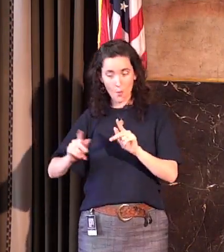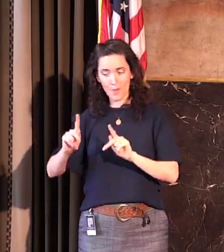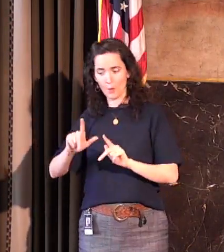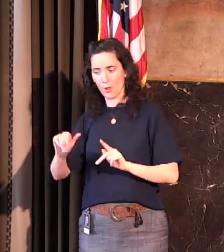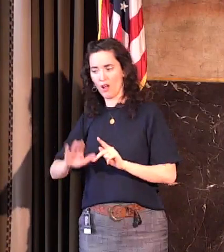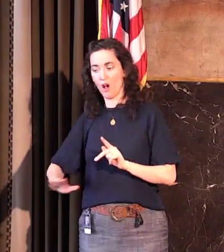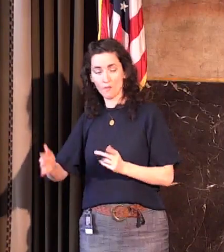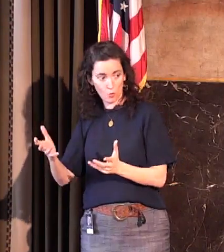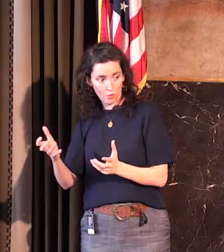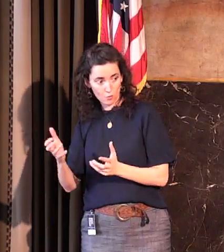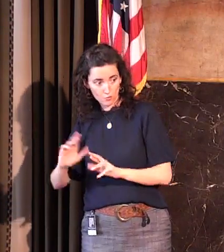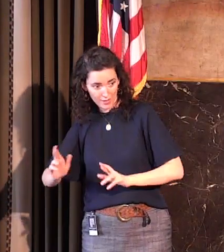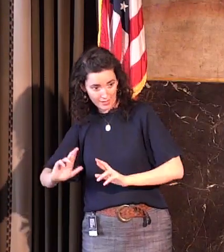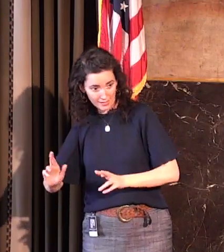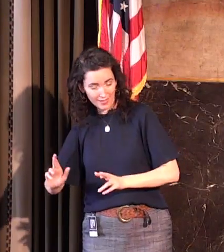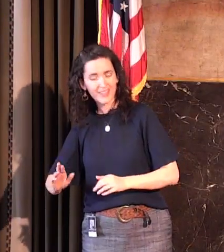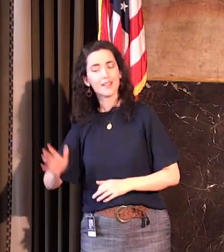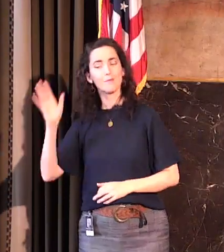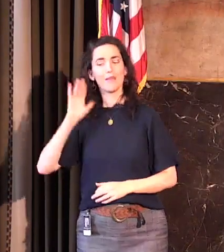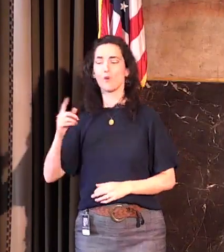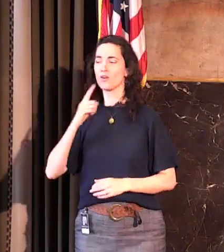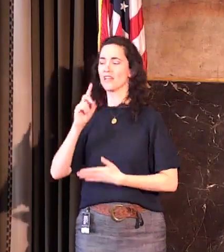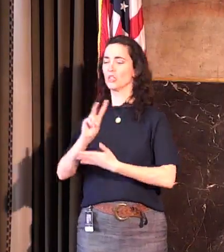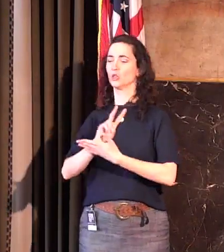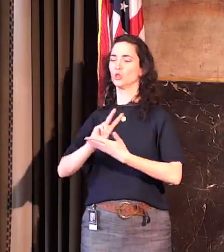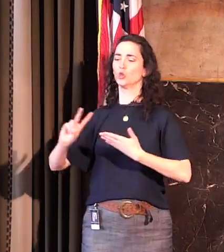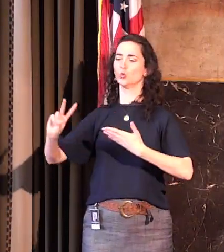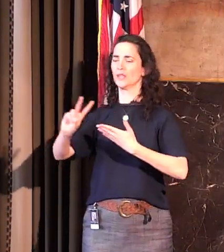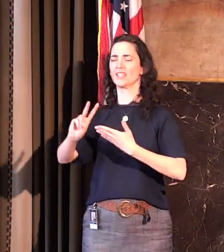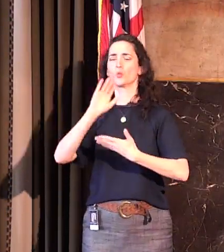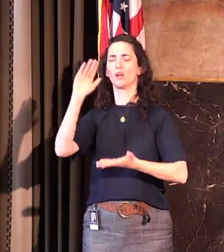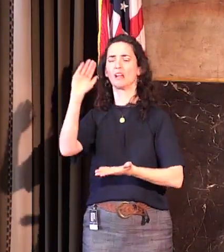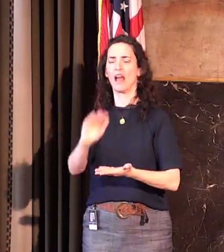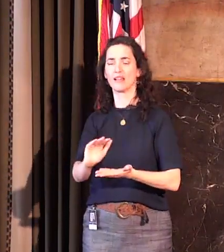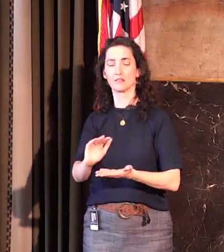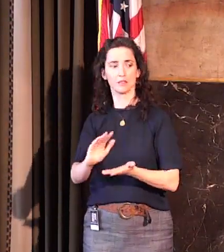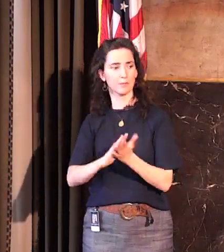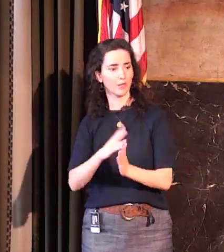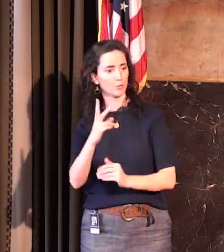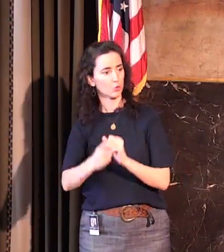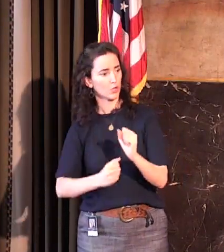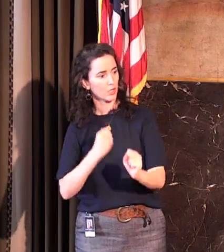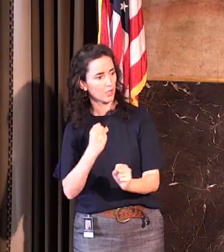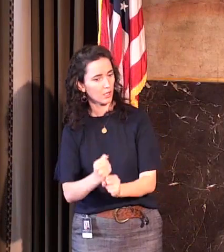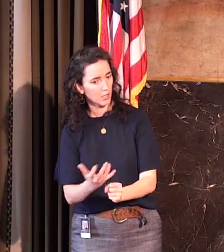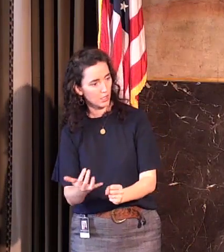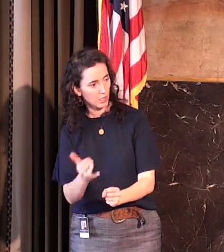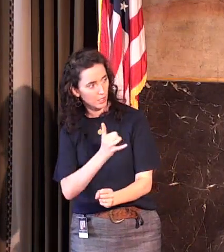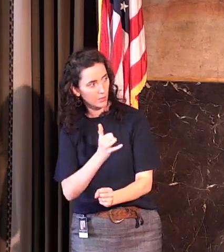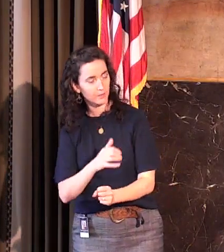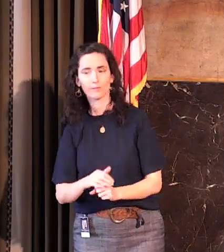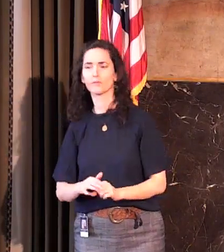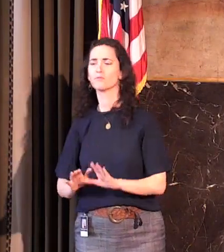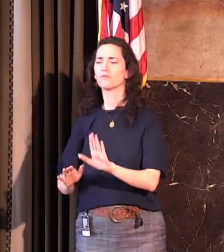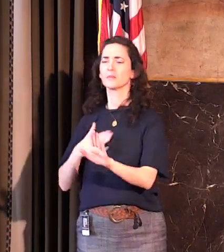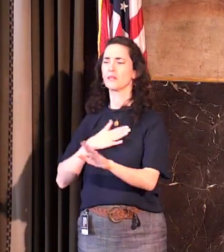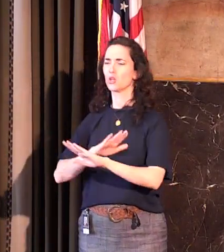weeks flatten the curve turned into 2 years? Yeah. Well, first of all, I don't want anyone focused too much on 2